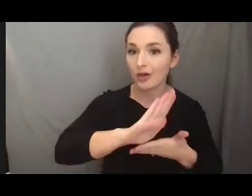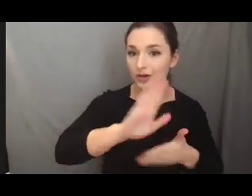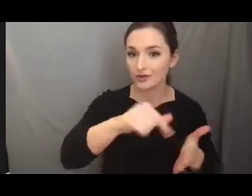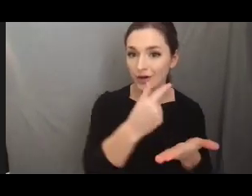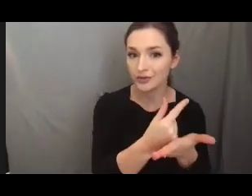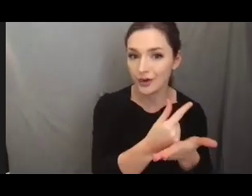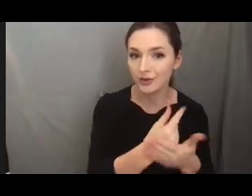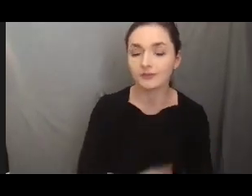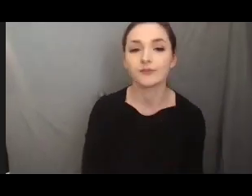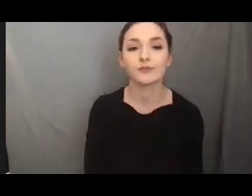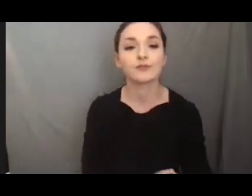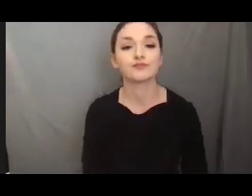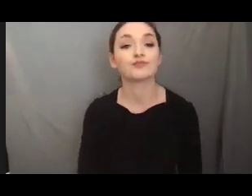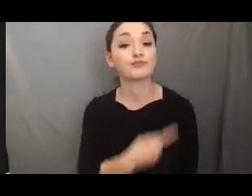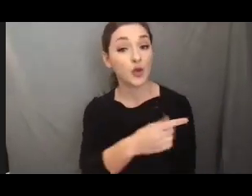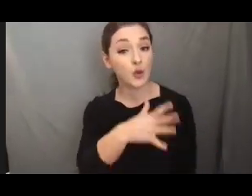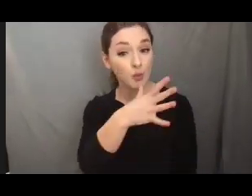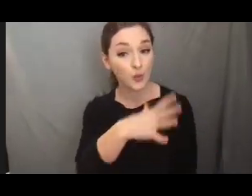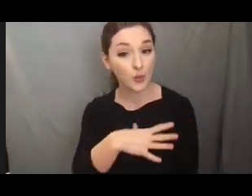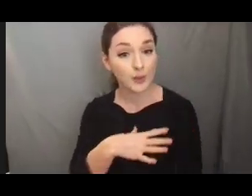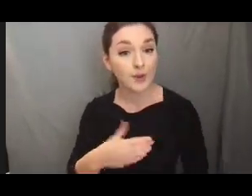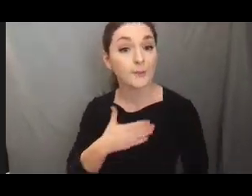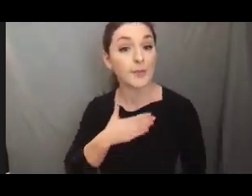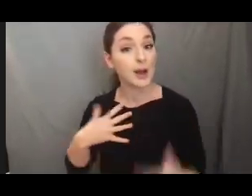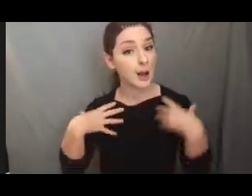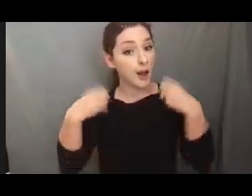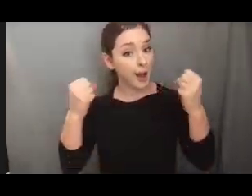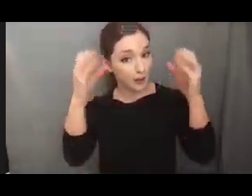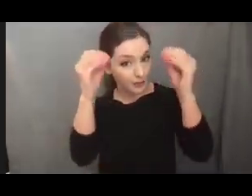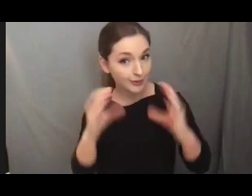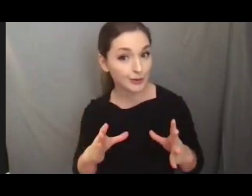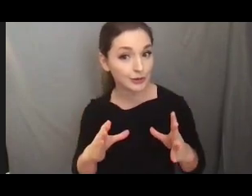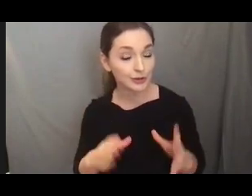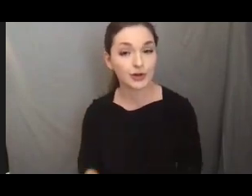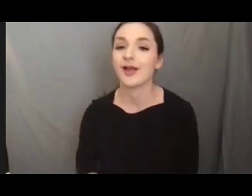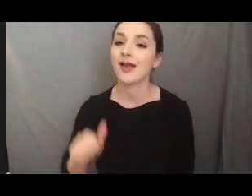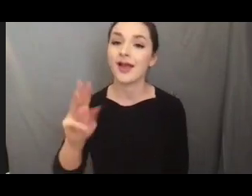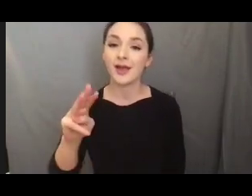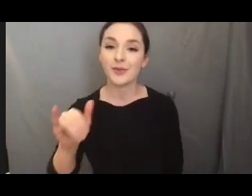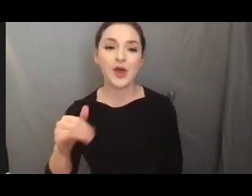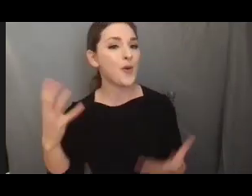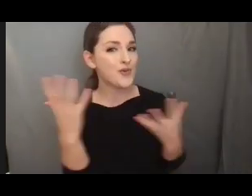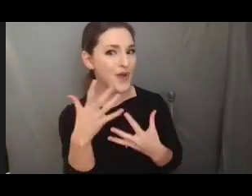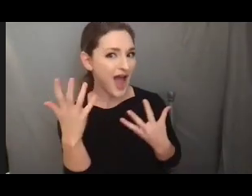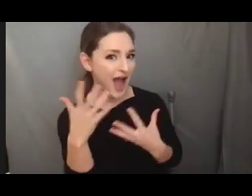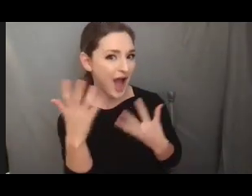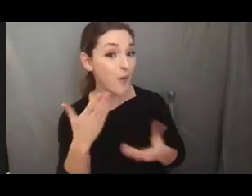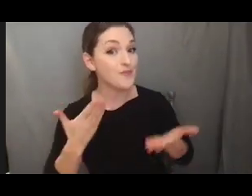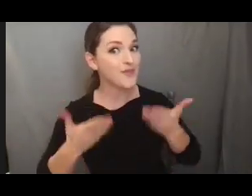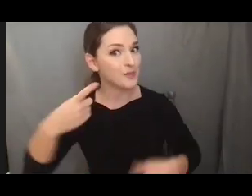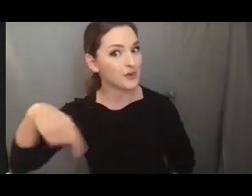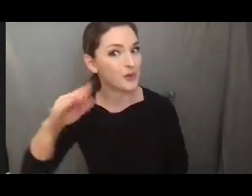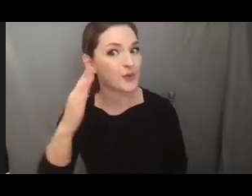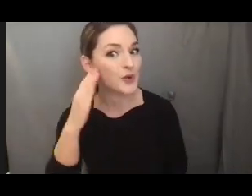my high school here in town. Oh, she's an Oregonian. Yeah. And you guys might know this one.